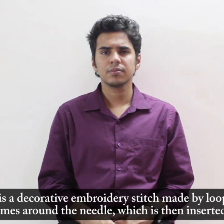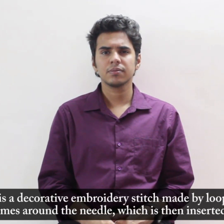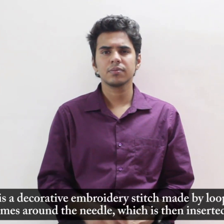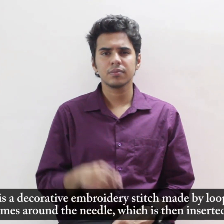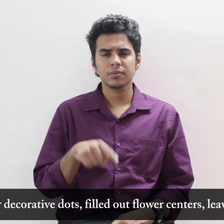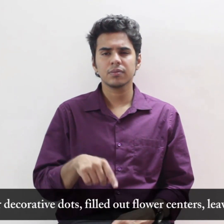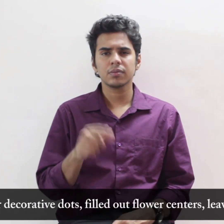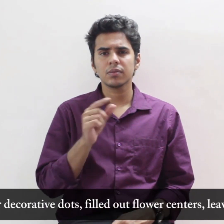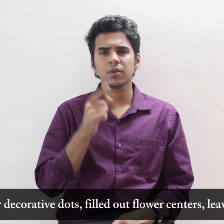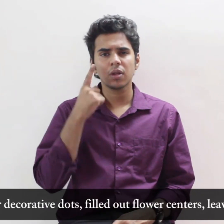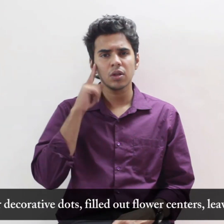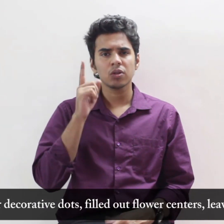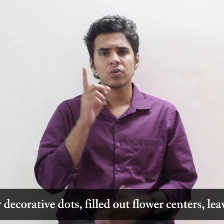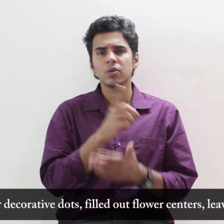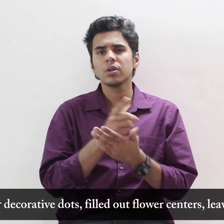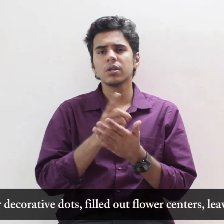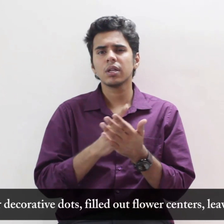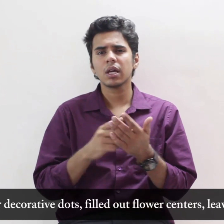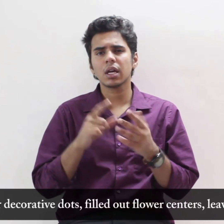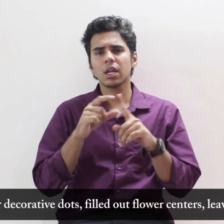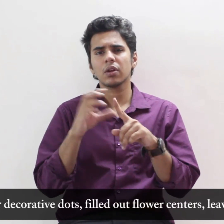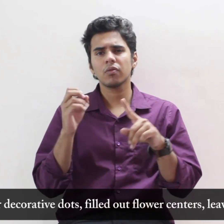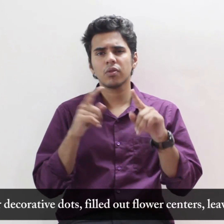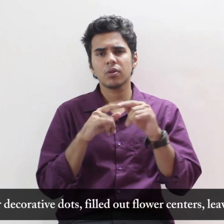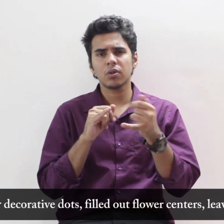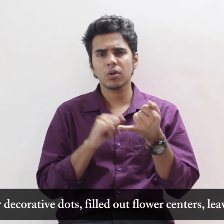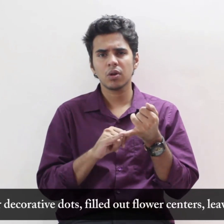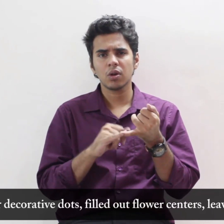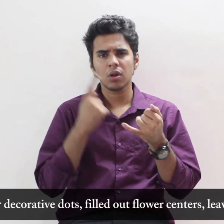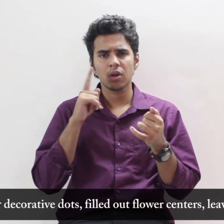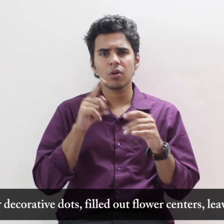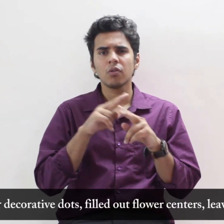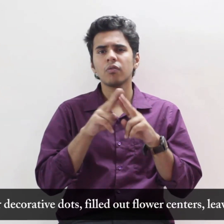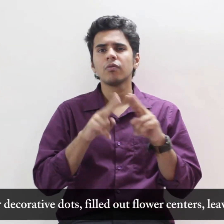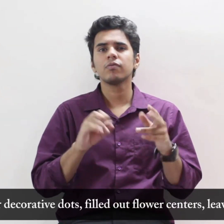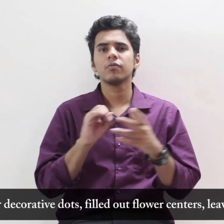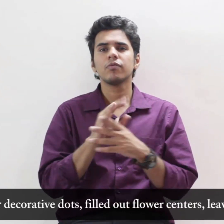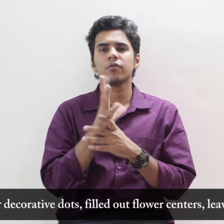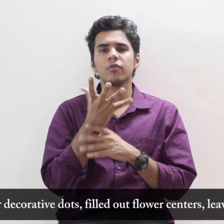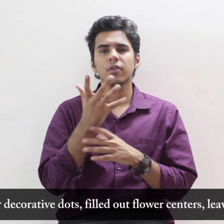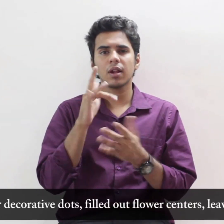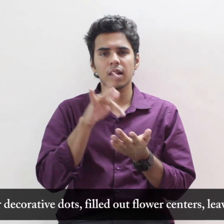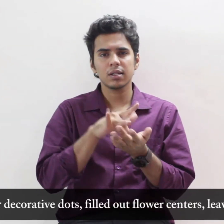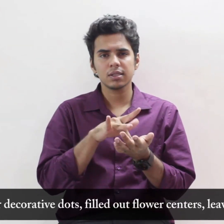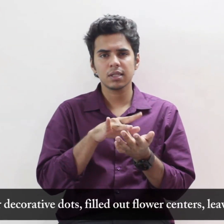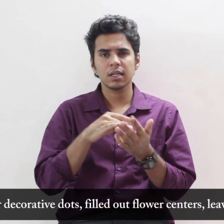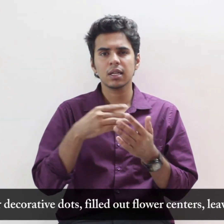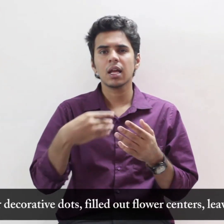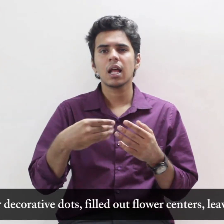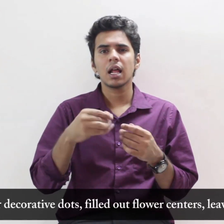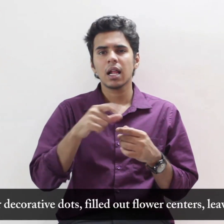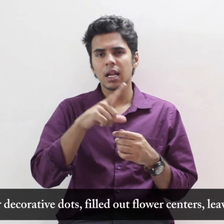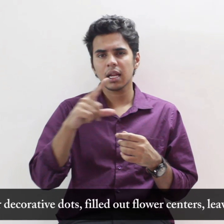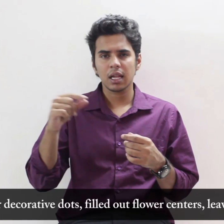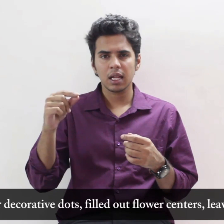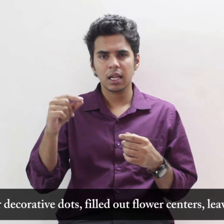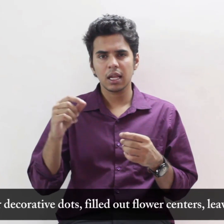It is used for decorative dots, filled out flower centers, leaves, plants, etc.